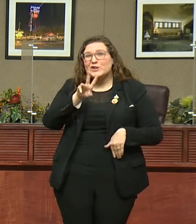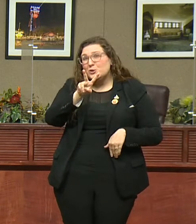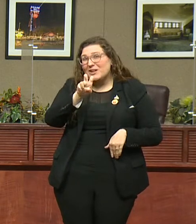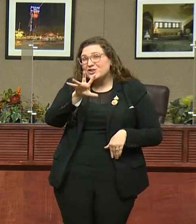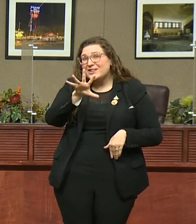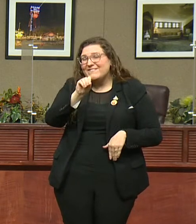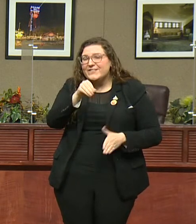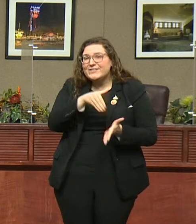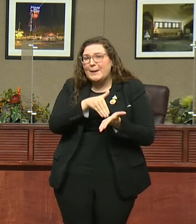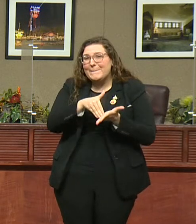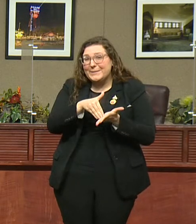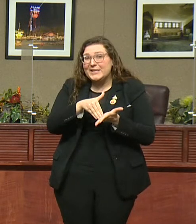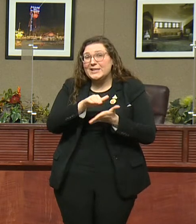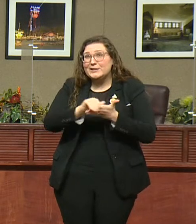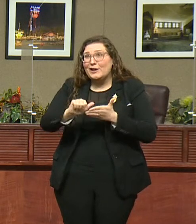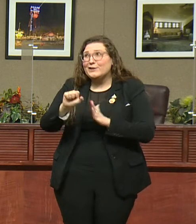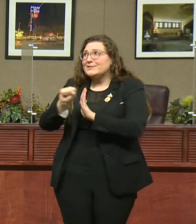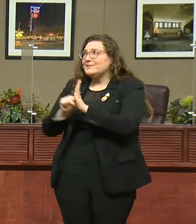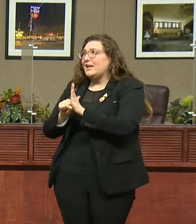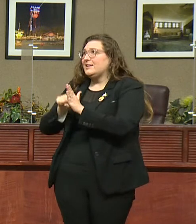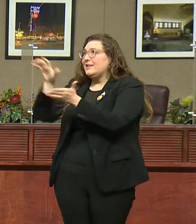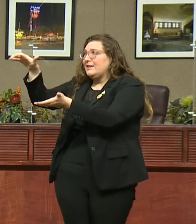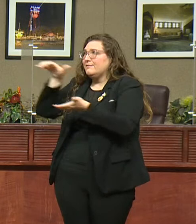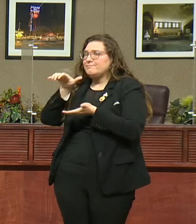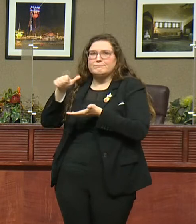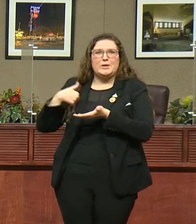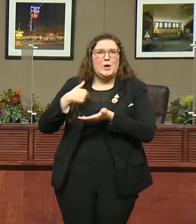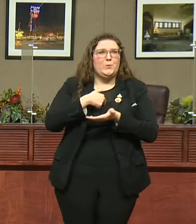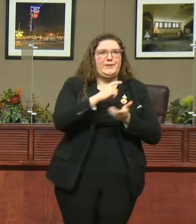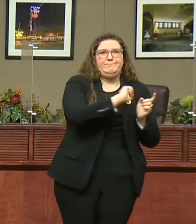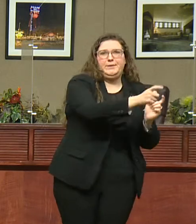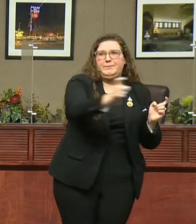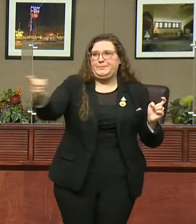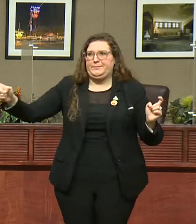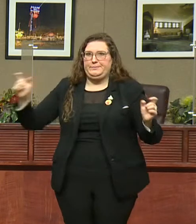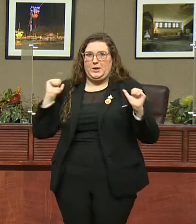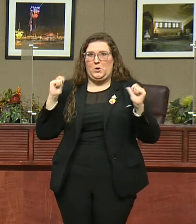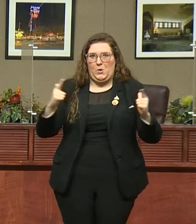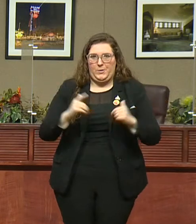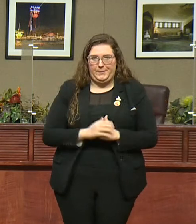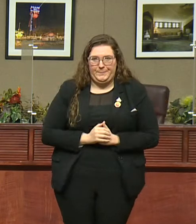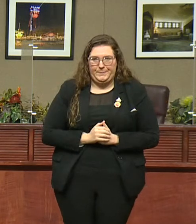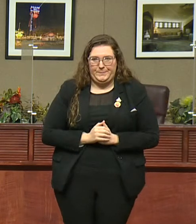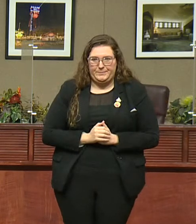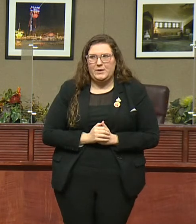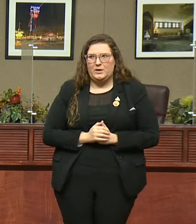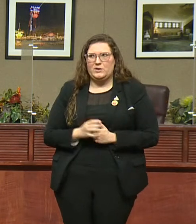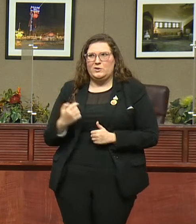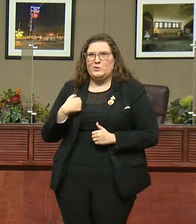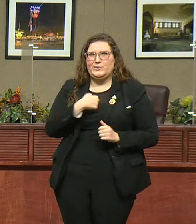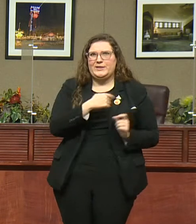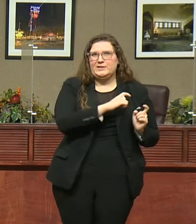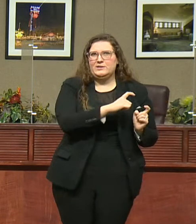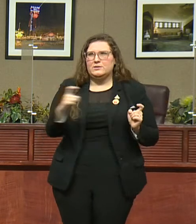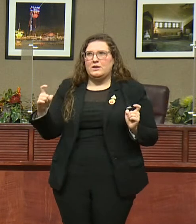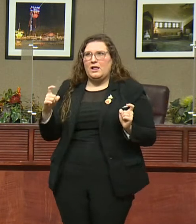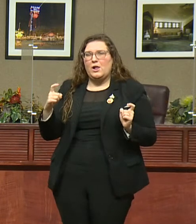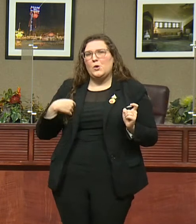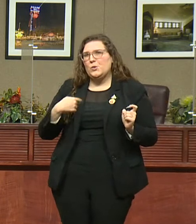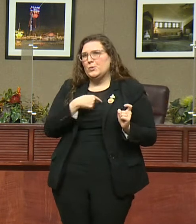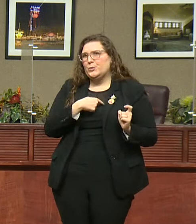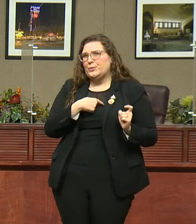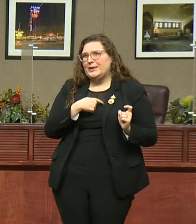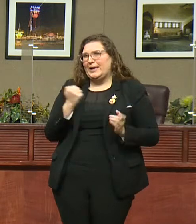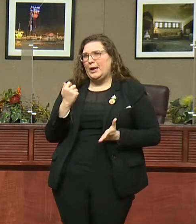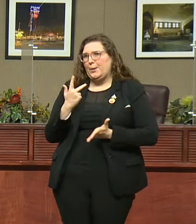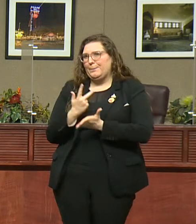that the state provided to us. I'm glad we were able to do that. At our last meeting, which was Monday, we approved an item to be able